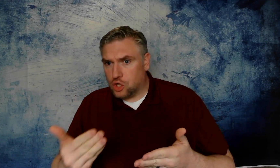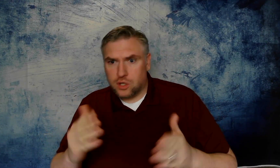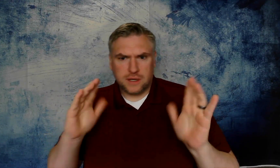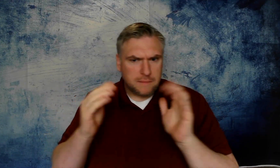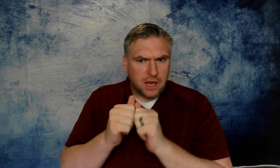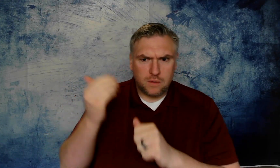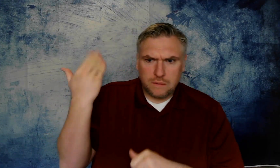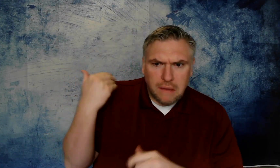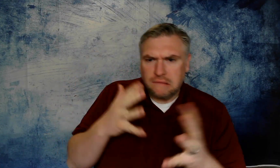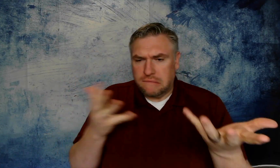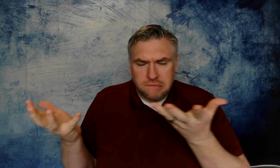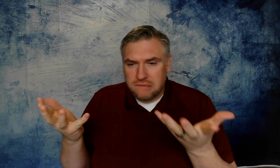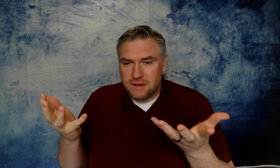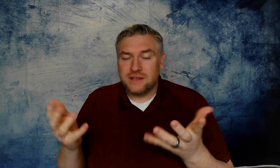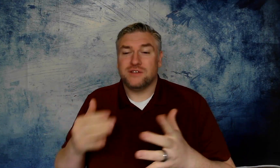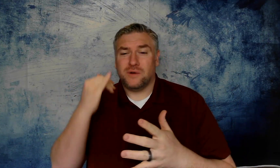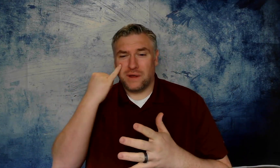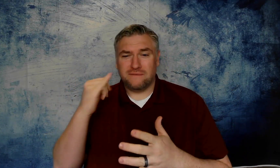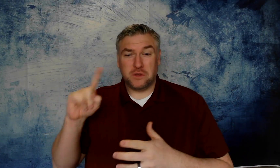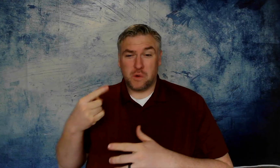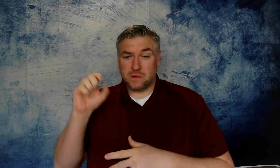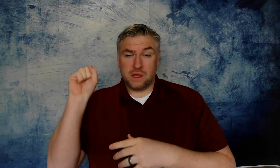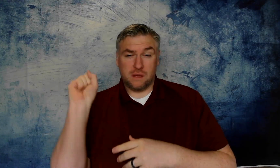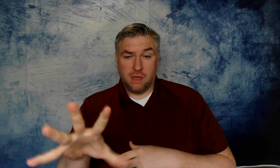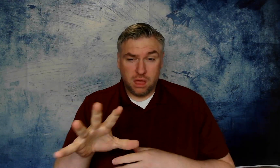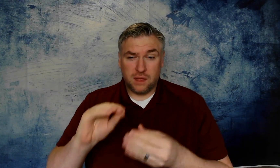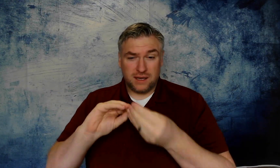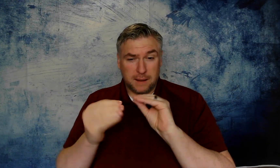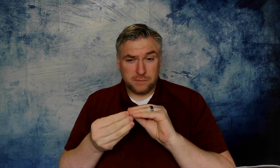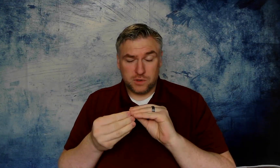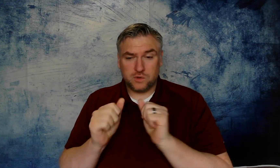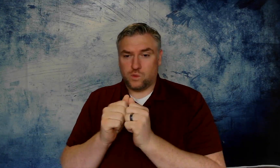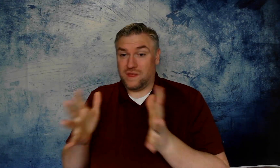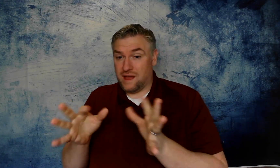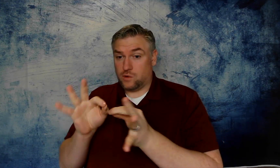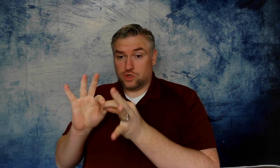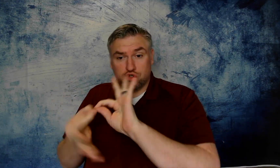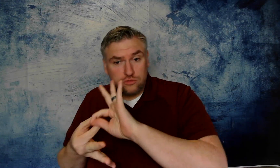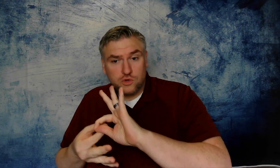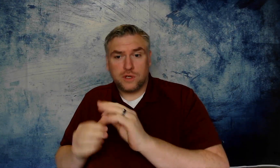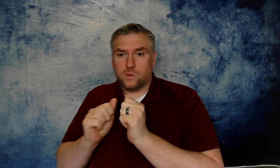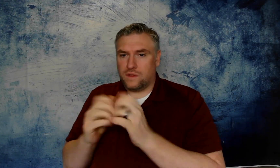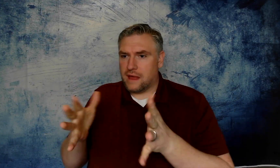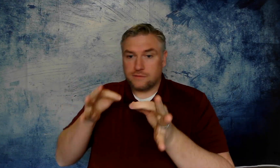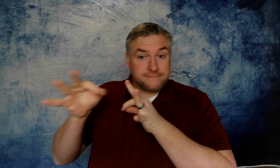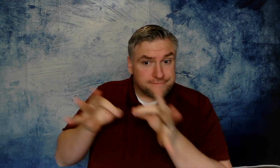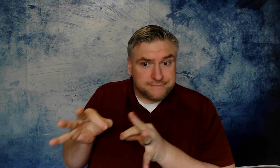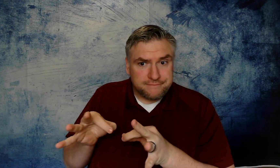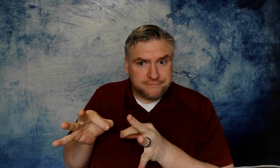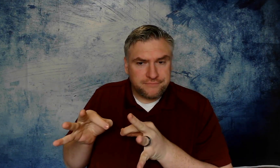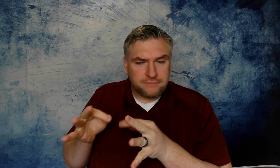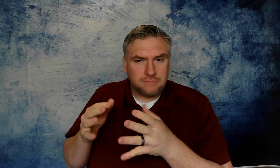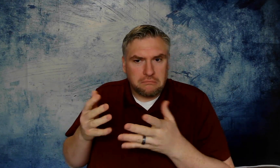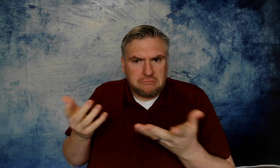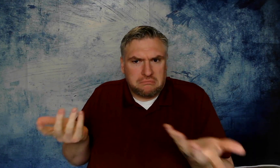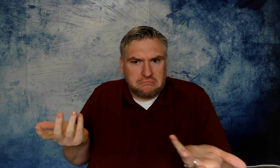What's the maximum score? Is it good? What compared to the past? When we just throw out a number without an interpretation or